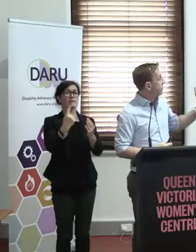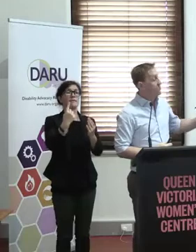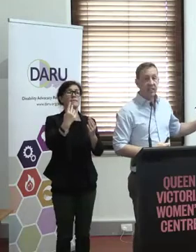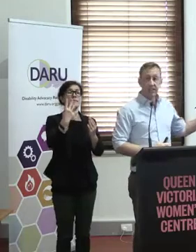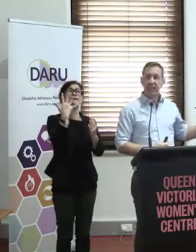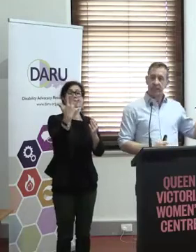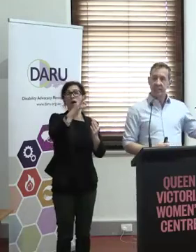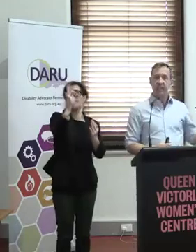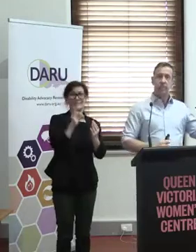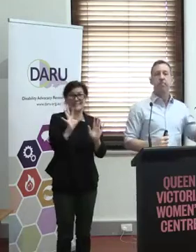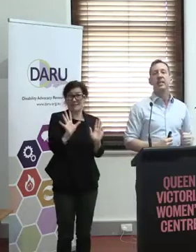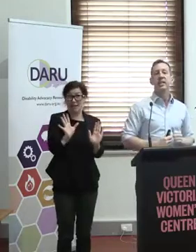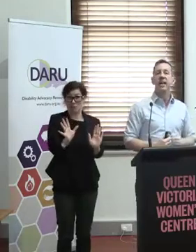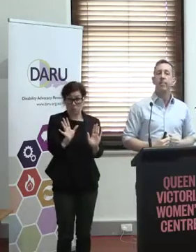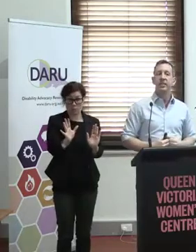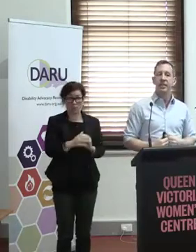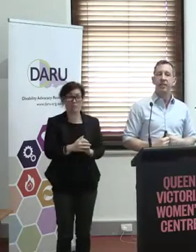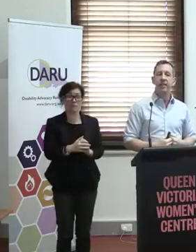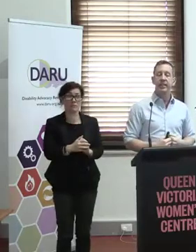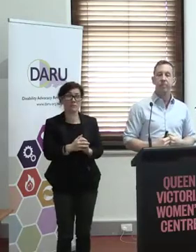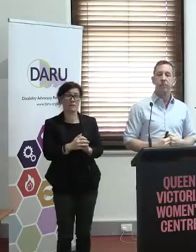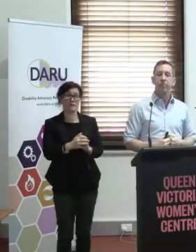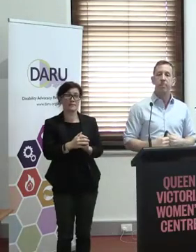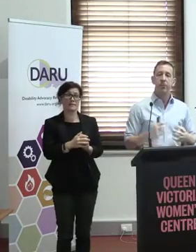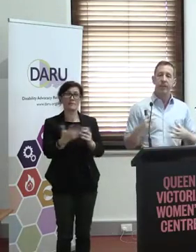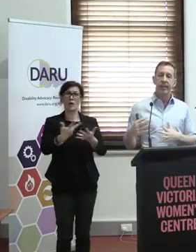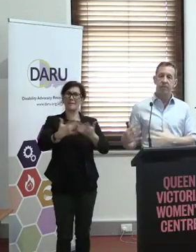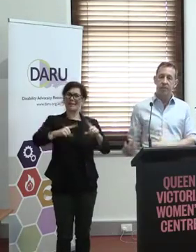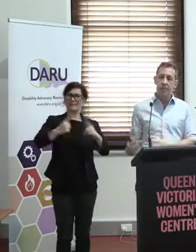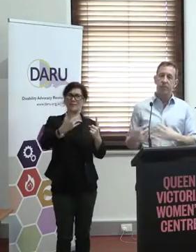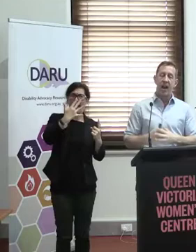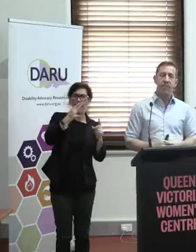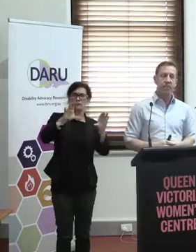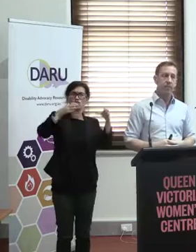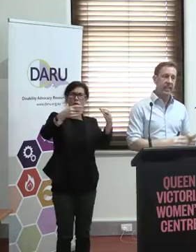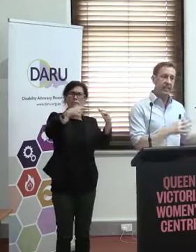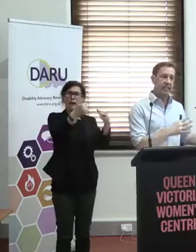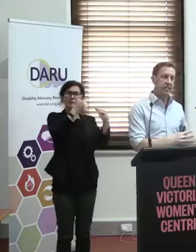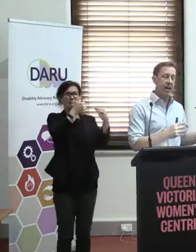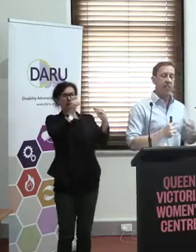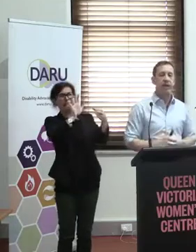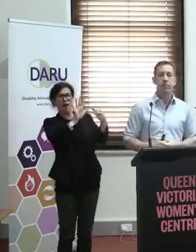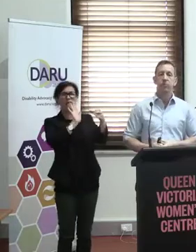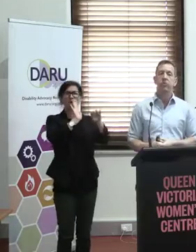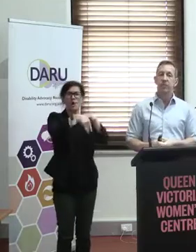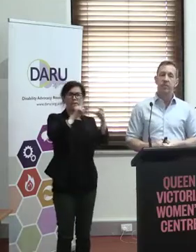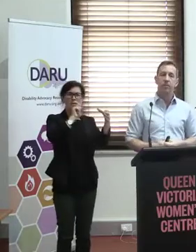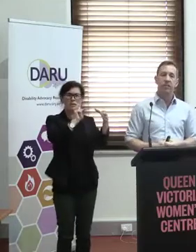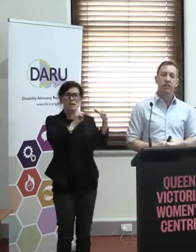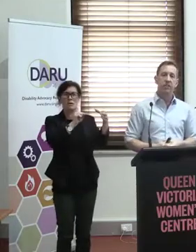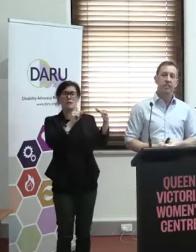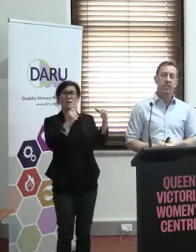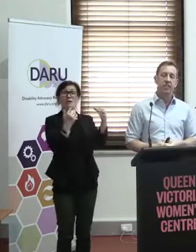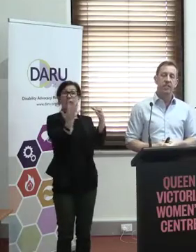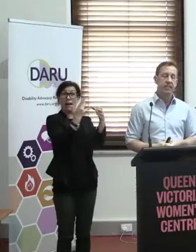So there is a big difference in that particular age group between the people that have disabilities and the people using